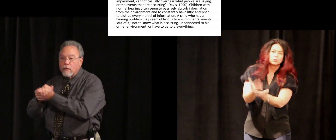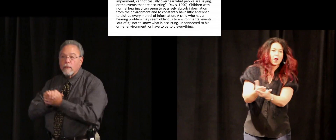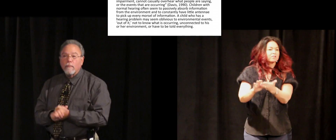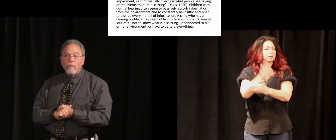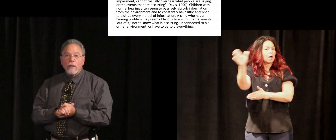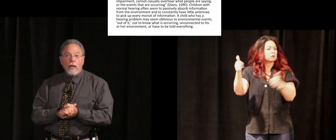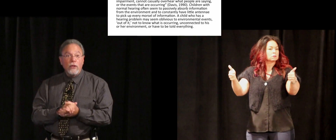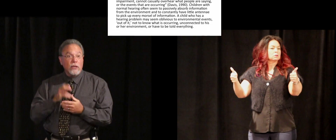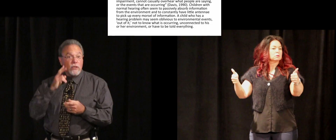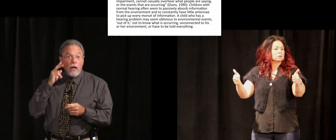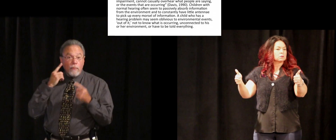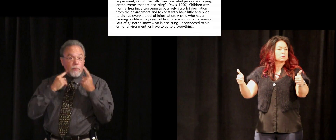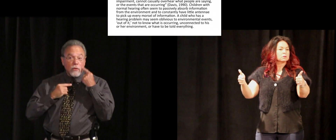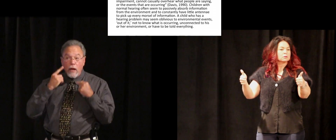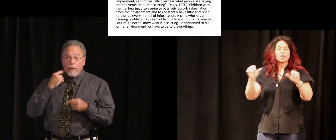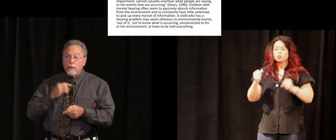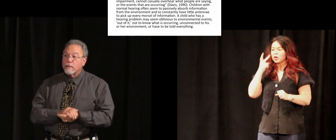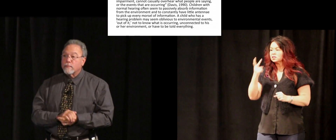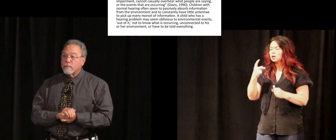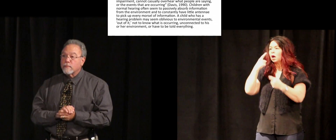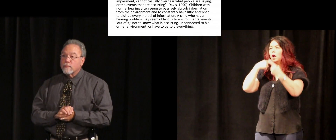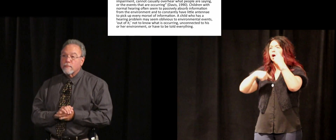not successful,